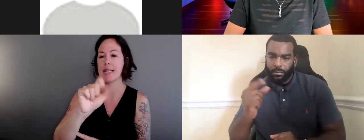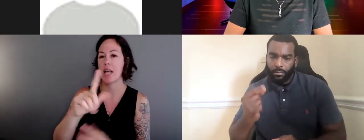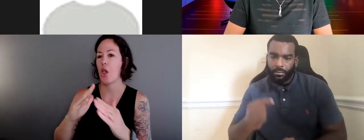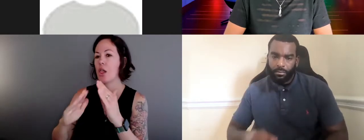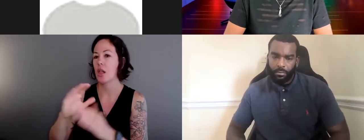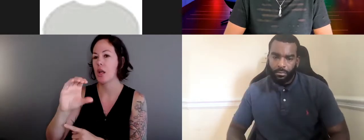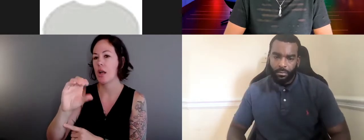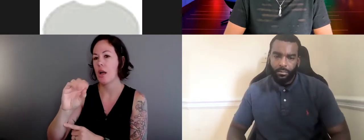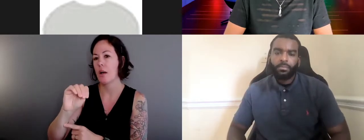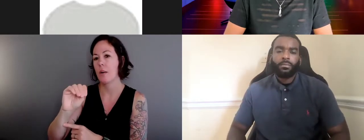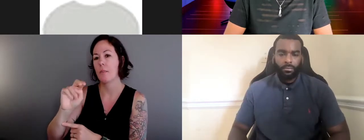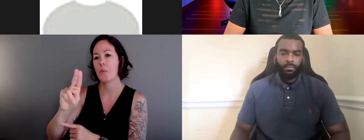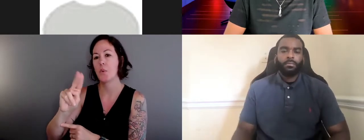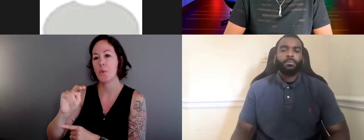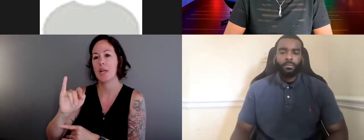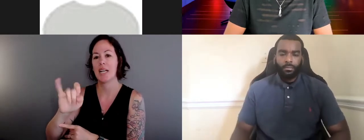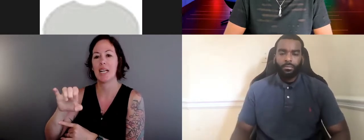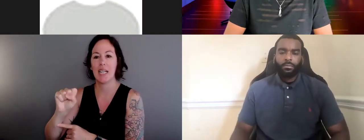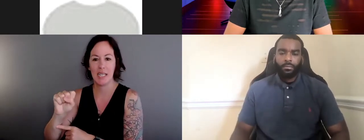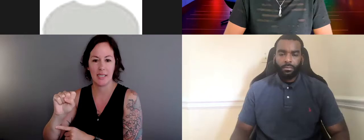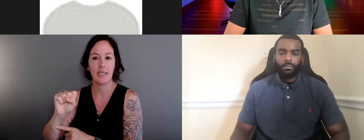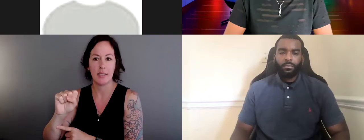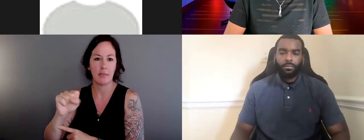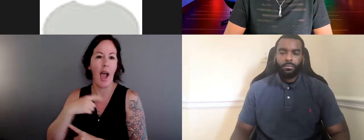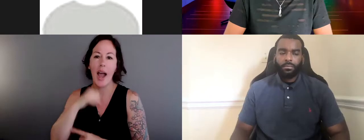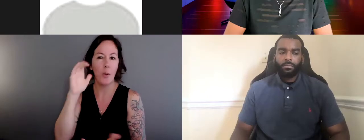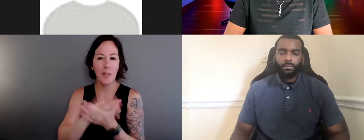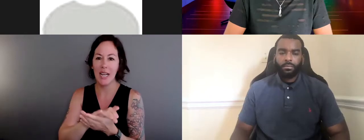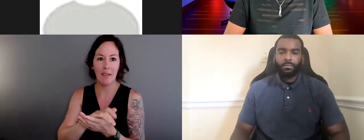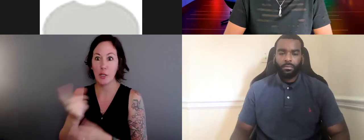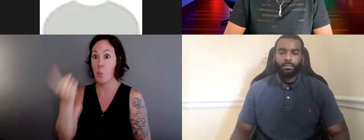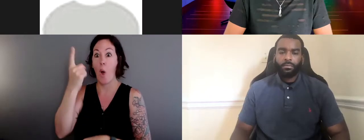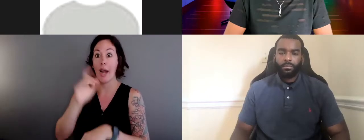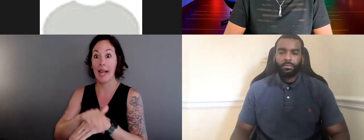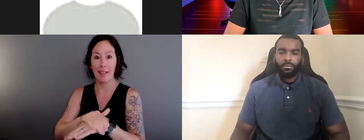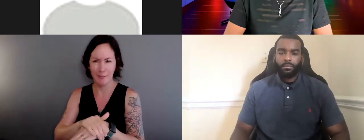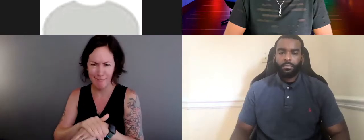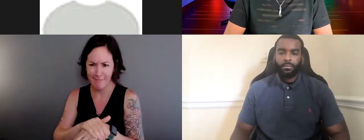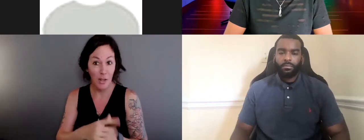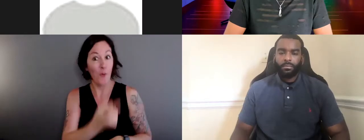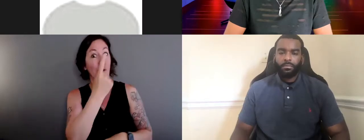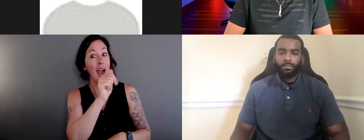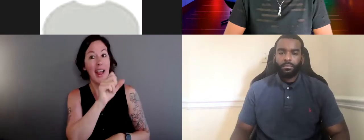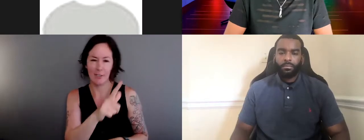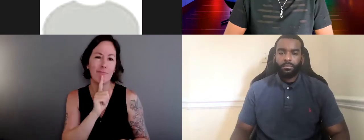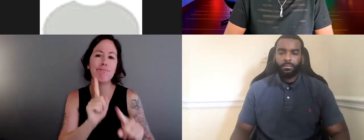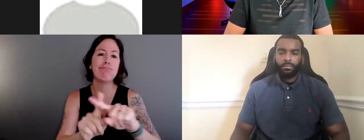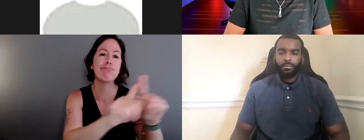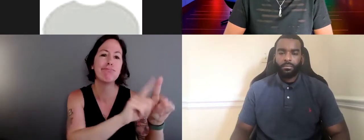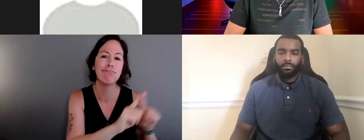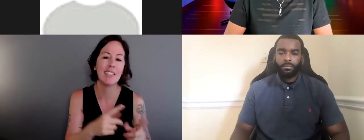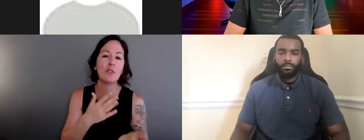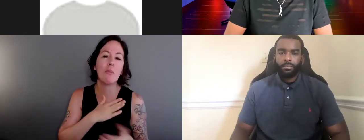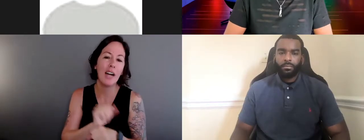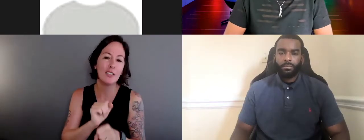there is not one ASL. There are many, just like there's no one English.